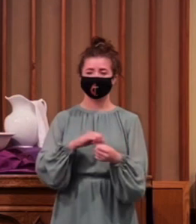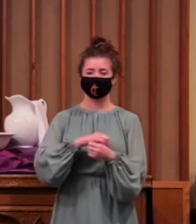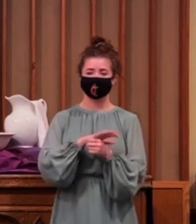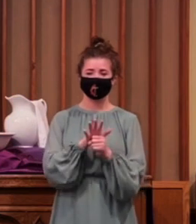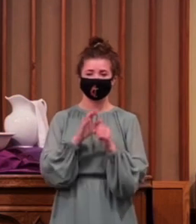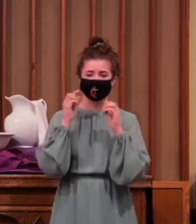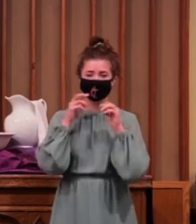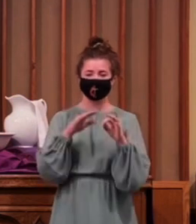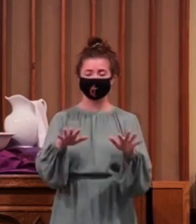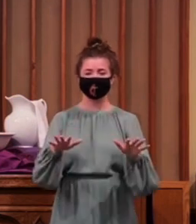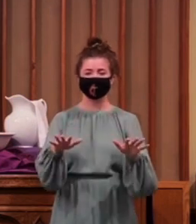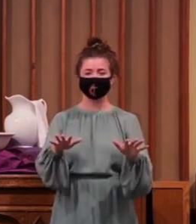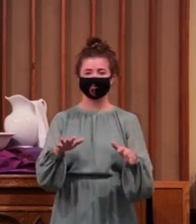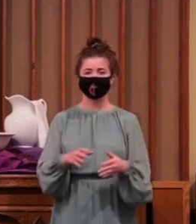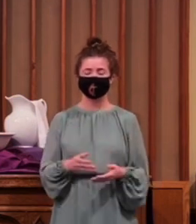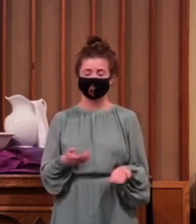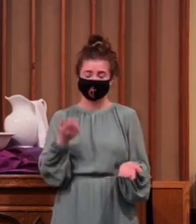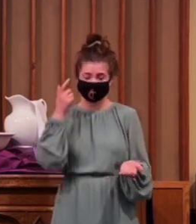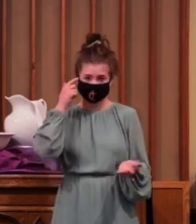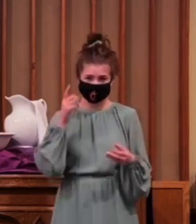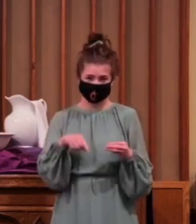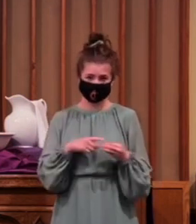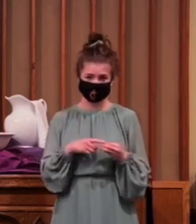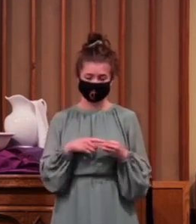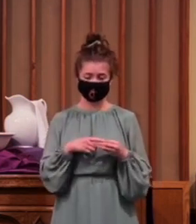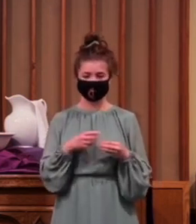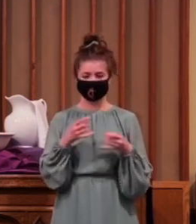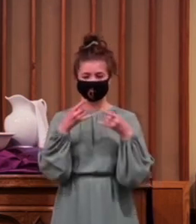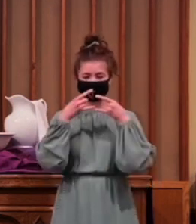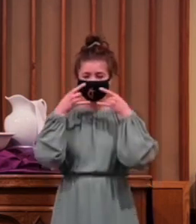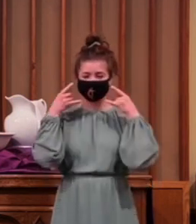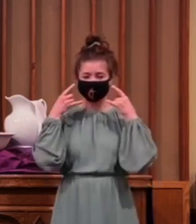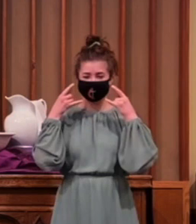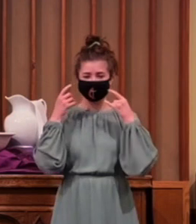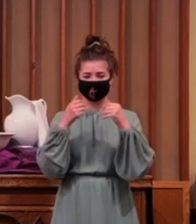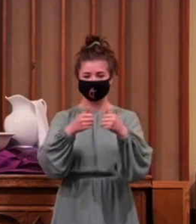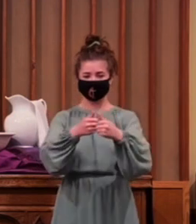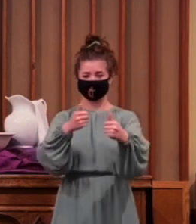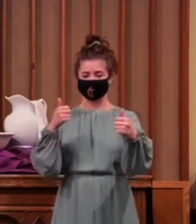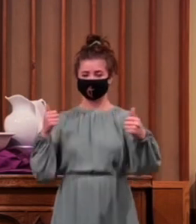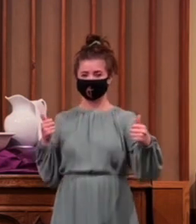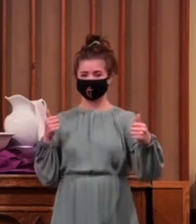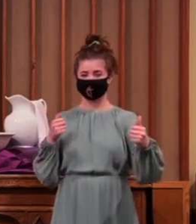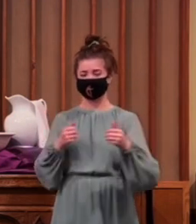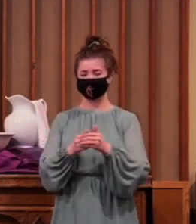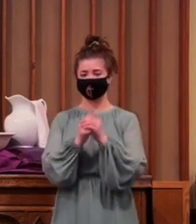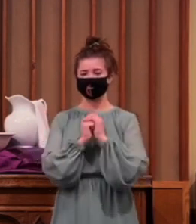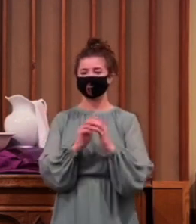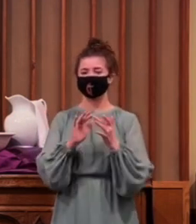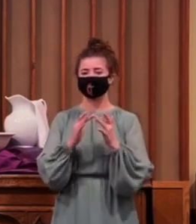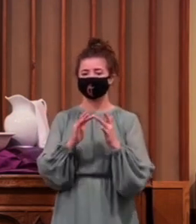I mean, think about it. We've been wearing masks, practicing physical distancing, worshiping online, donating to